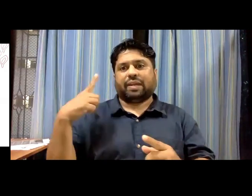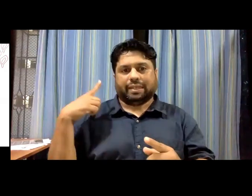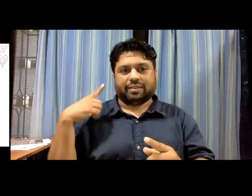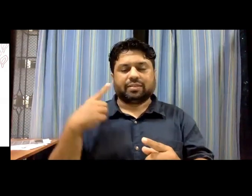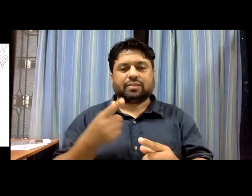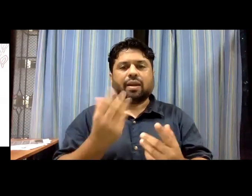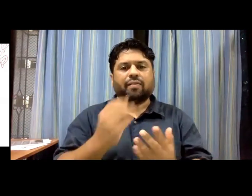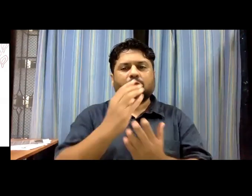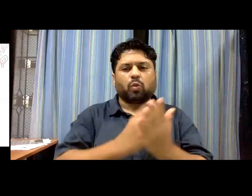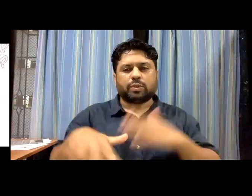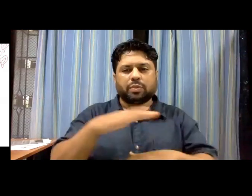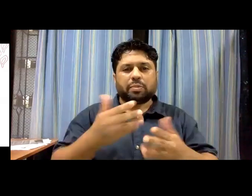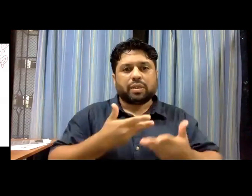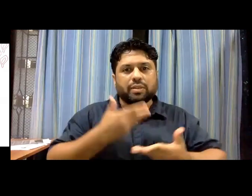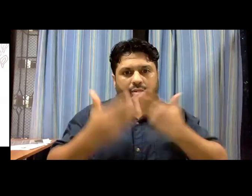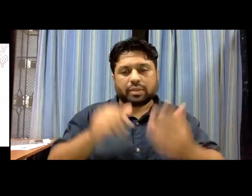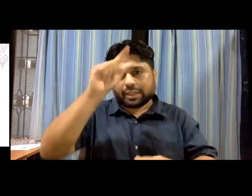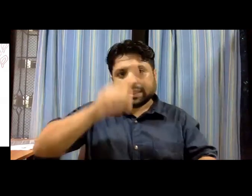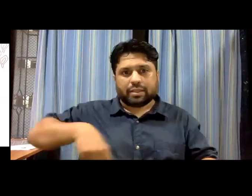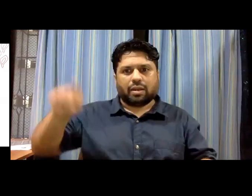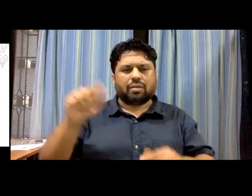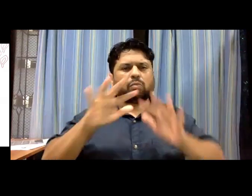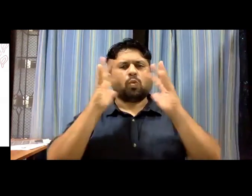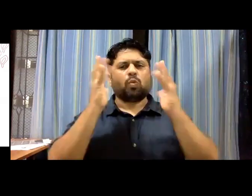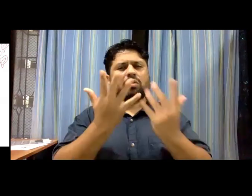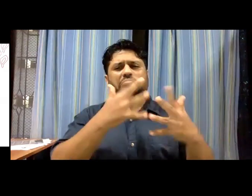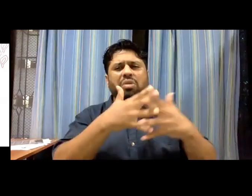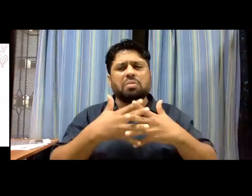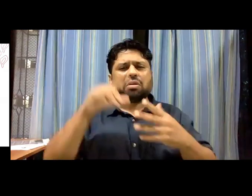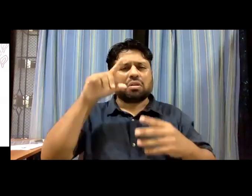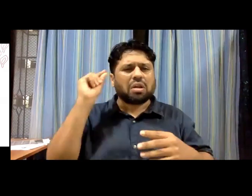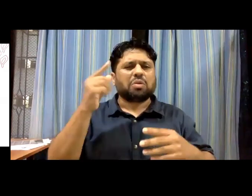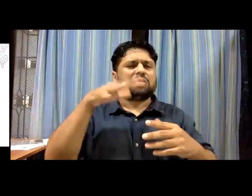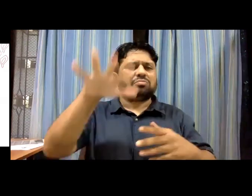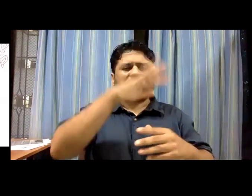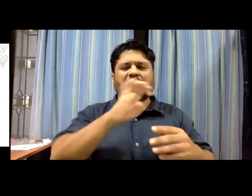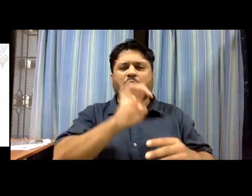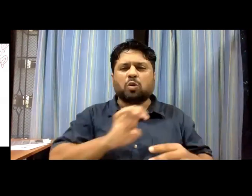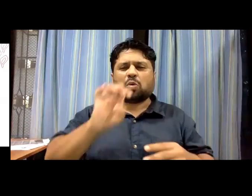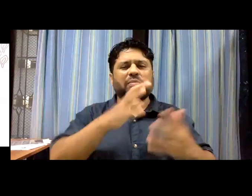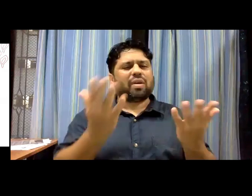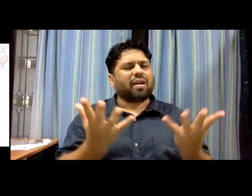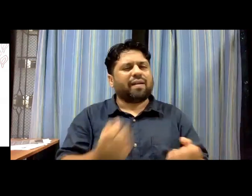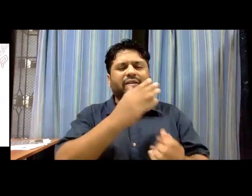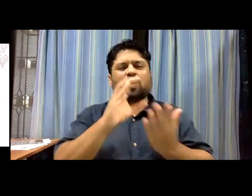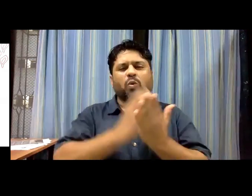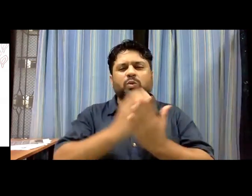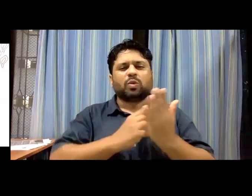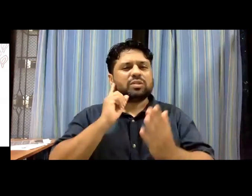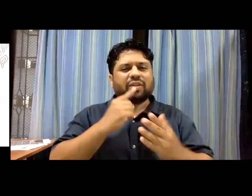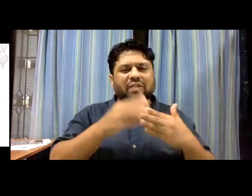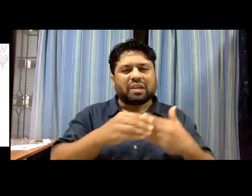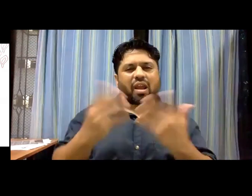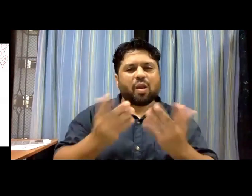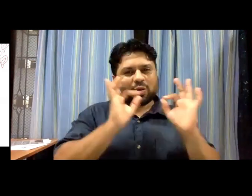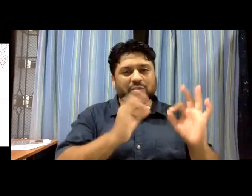consultancy. Deaf leaders course also, probably it's going to start in India. There are deaf leader courses in the US,